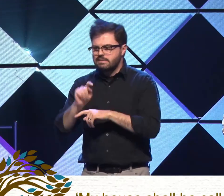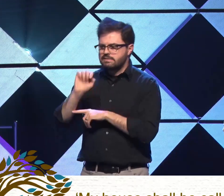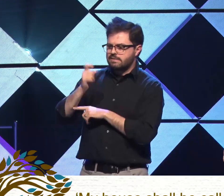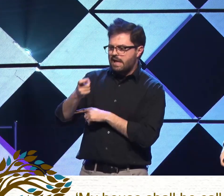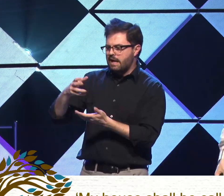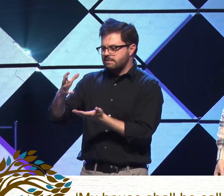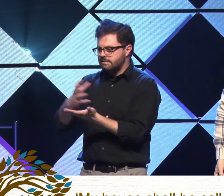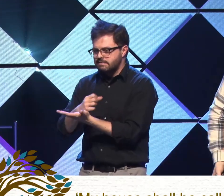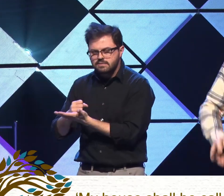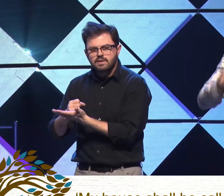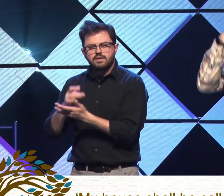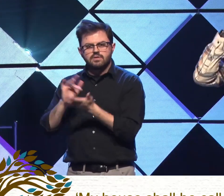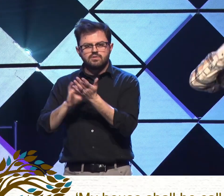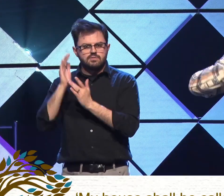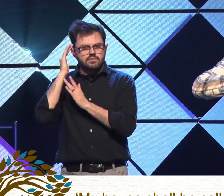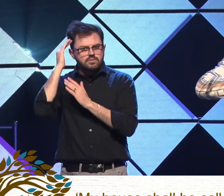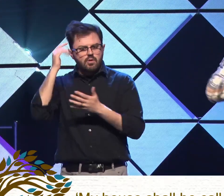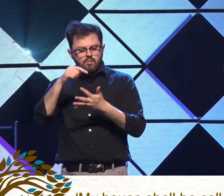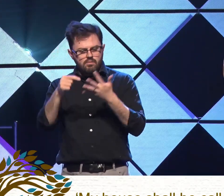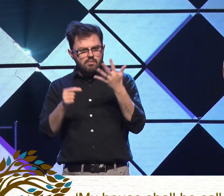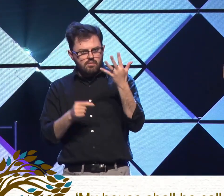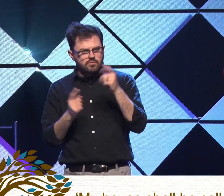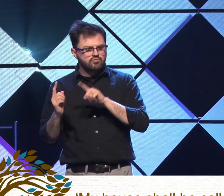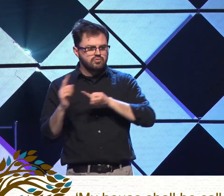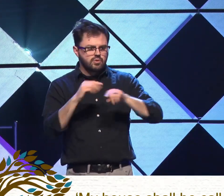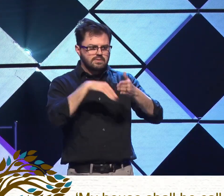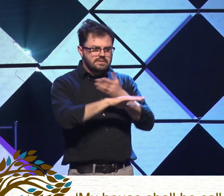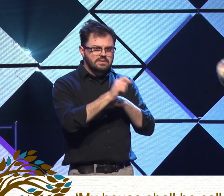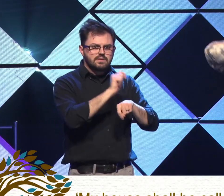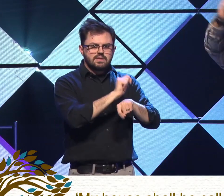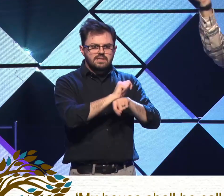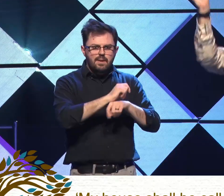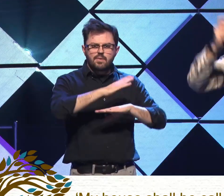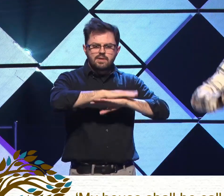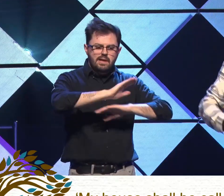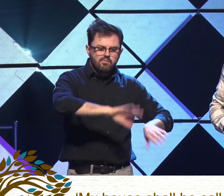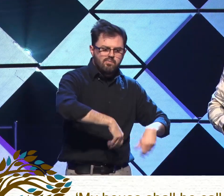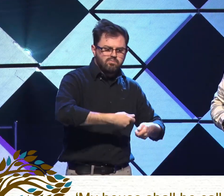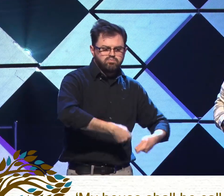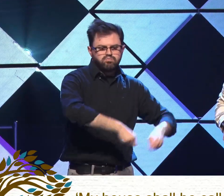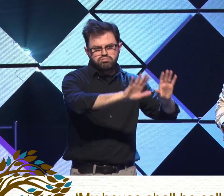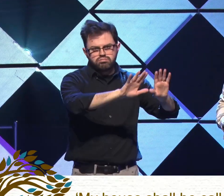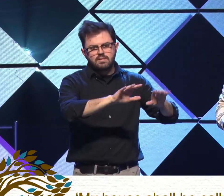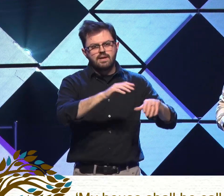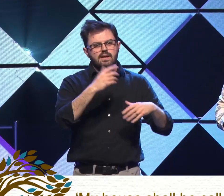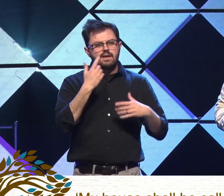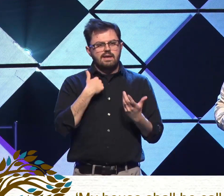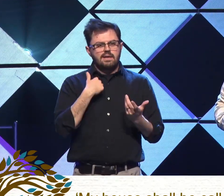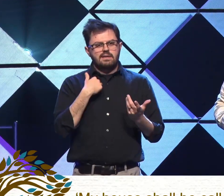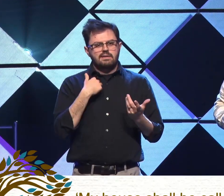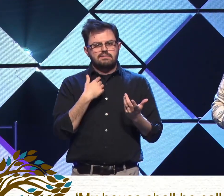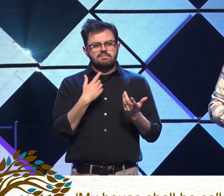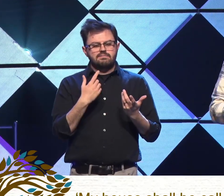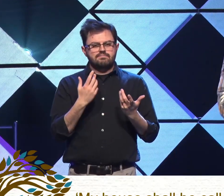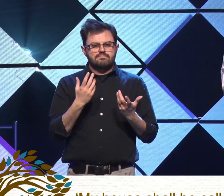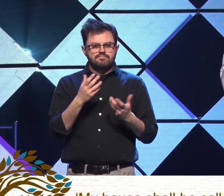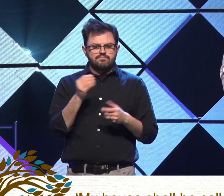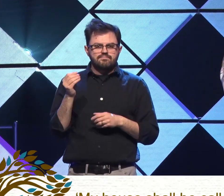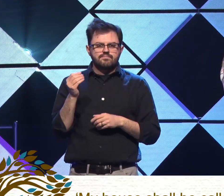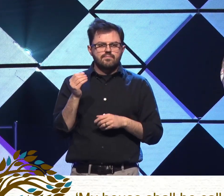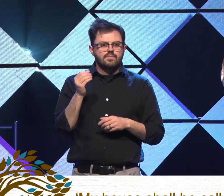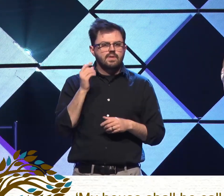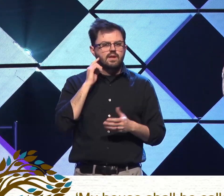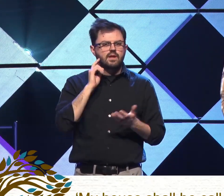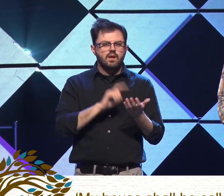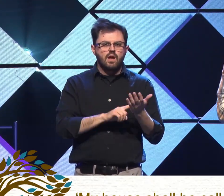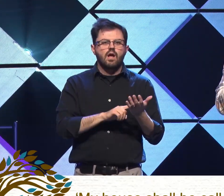this. So he goes in the temple. He turns over the tables in one section. He casts them out, and he recognizes that the